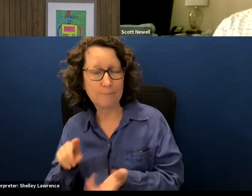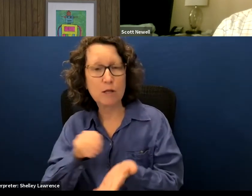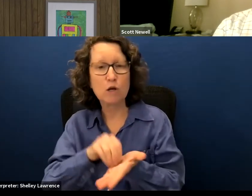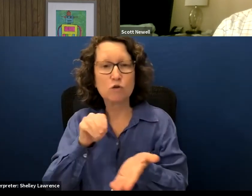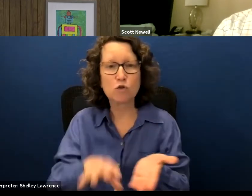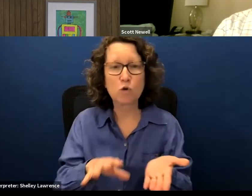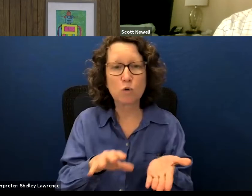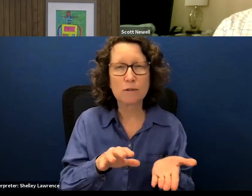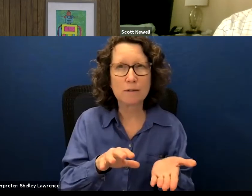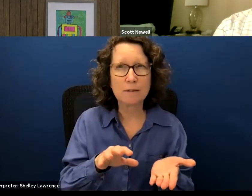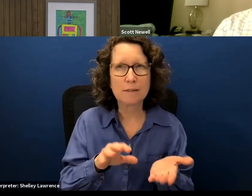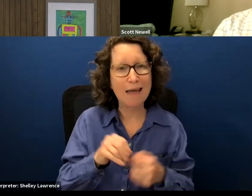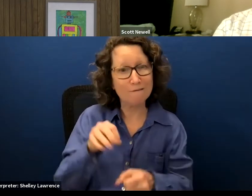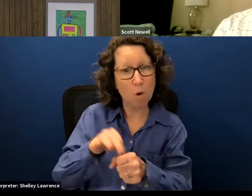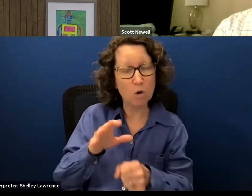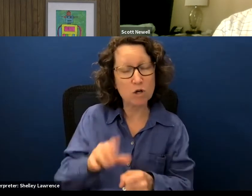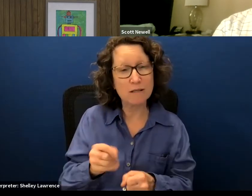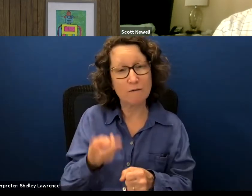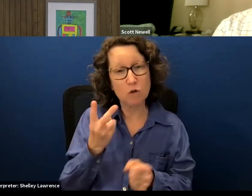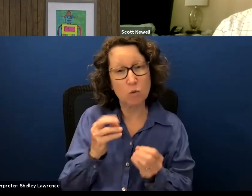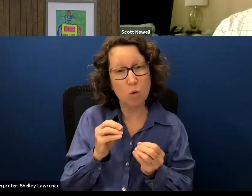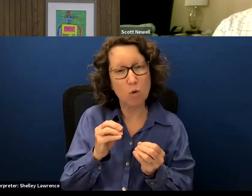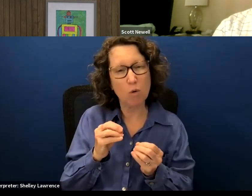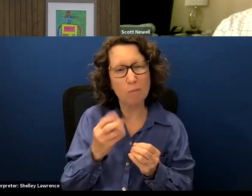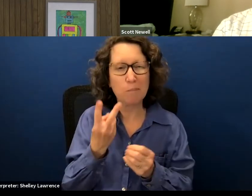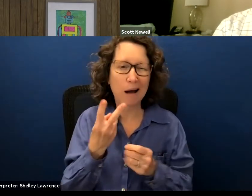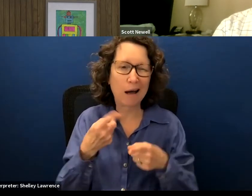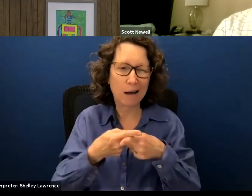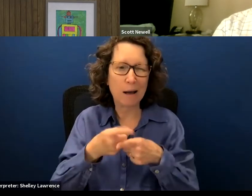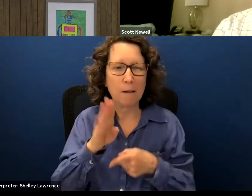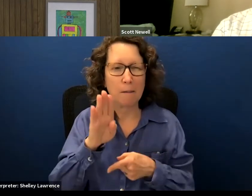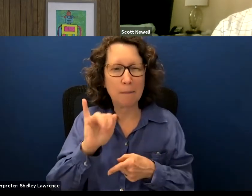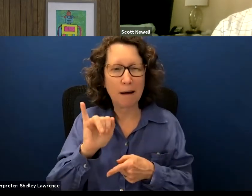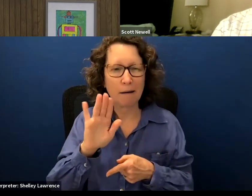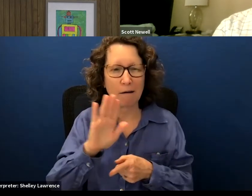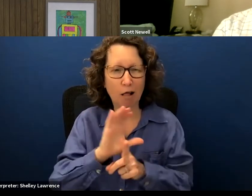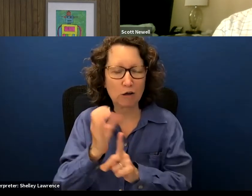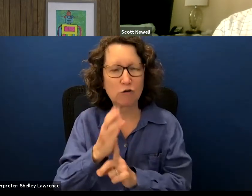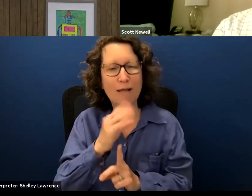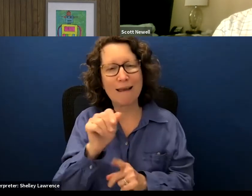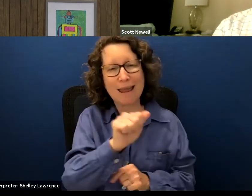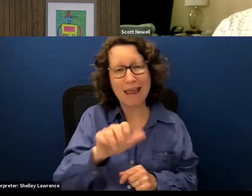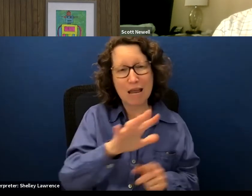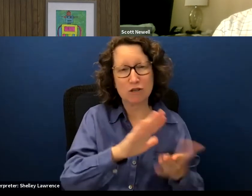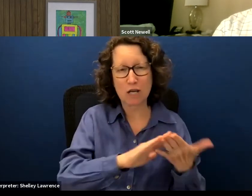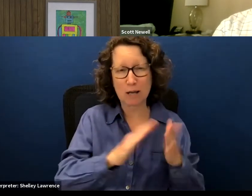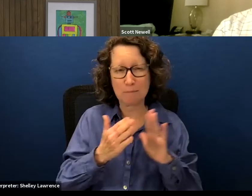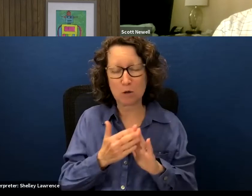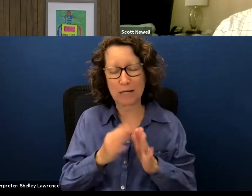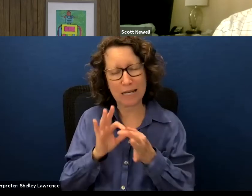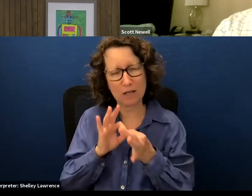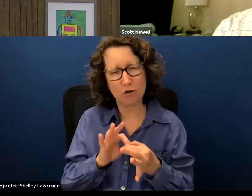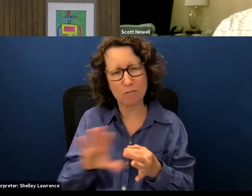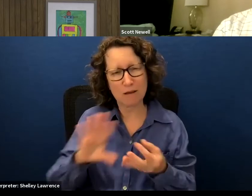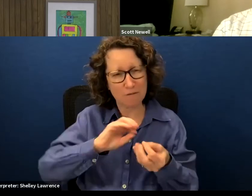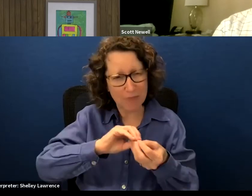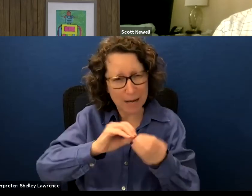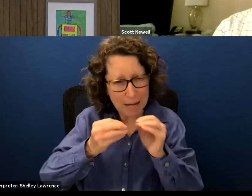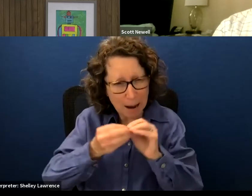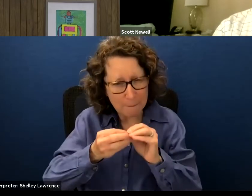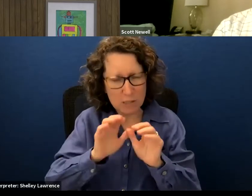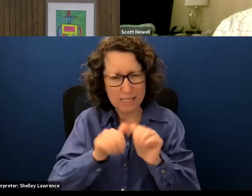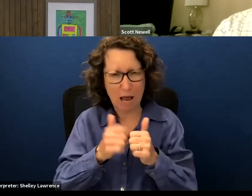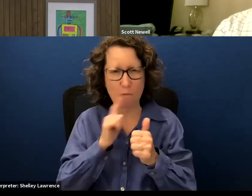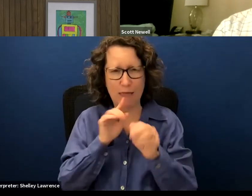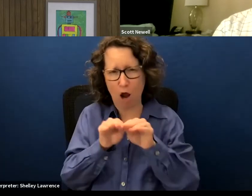students and voters of 2 or more races, and also the Asian community in terms of the numbers, the way that